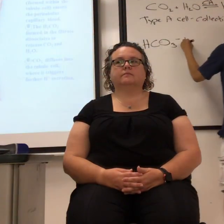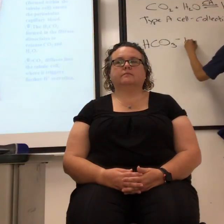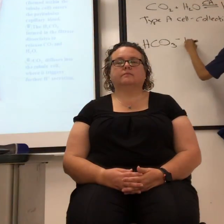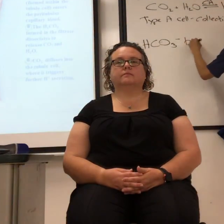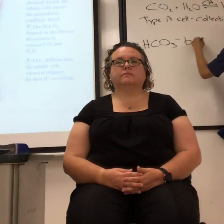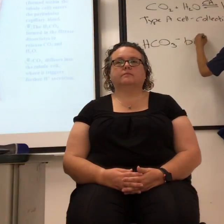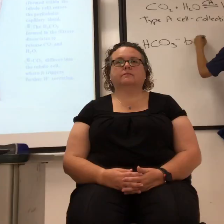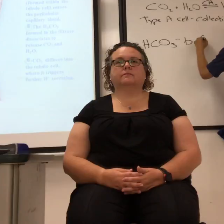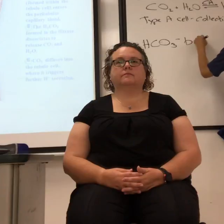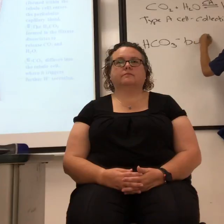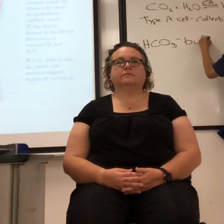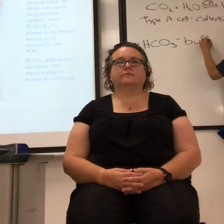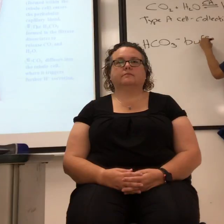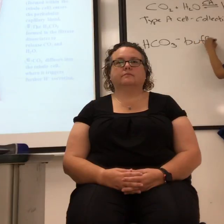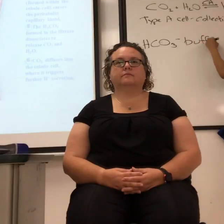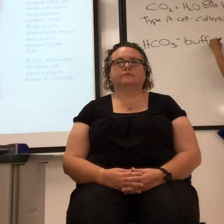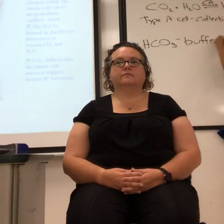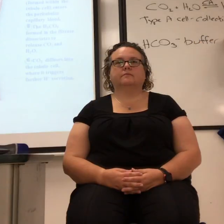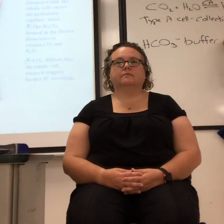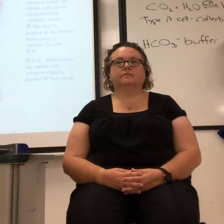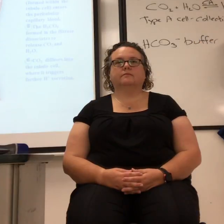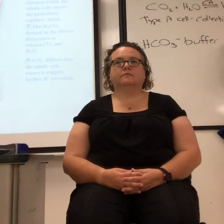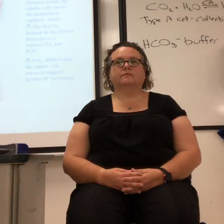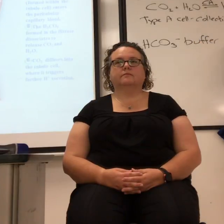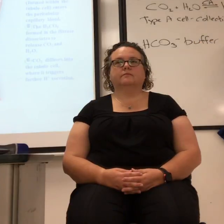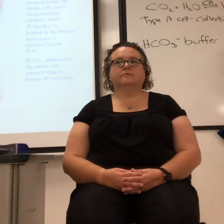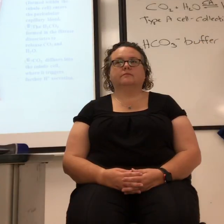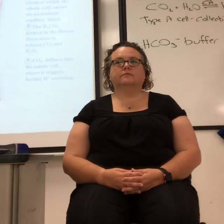Bicarbonate buffer system.